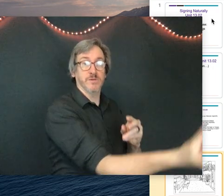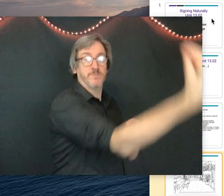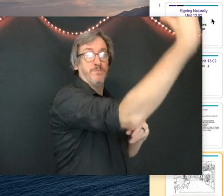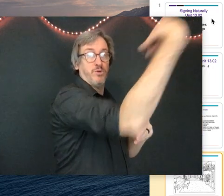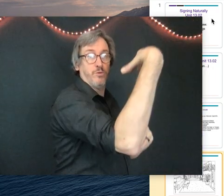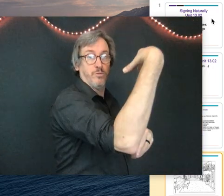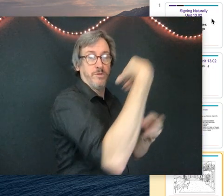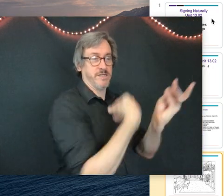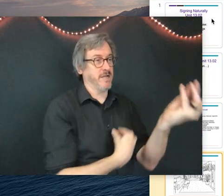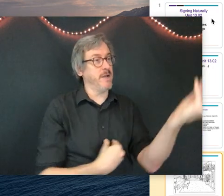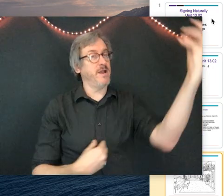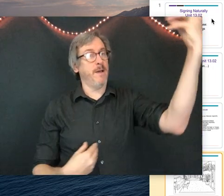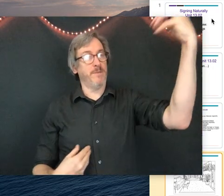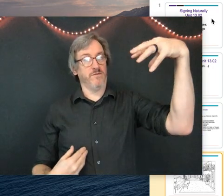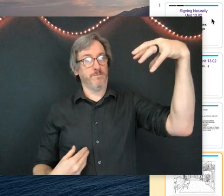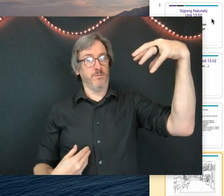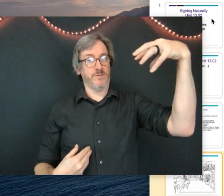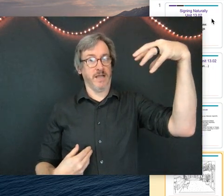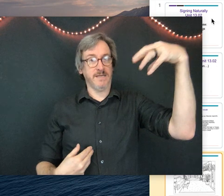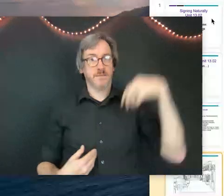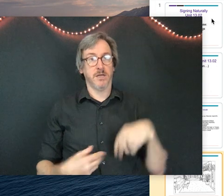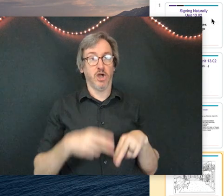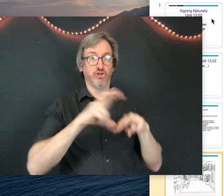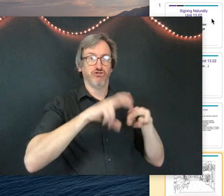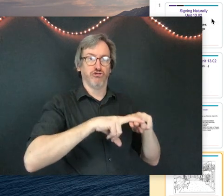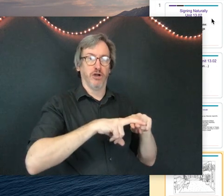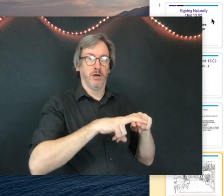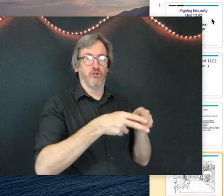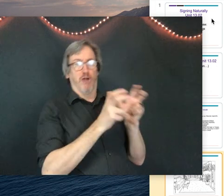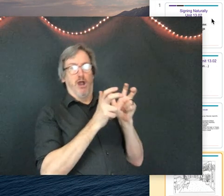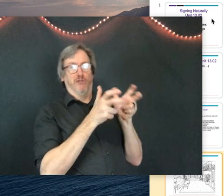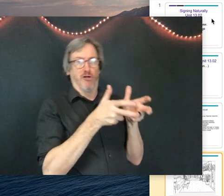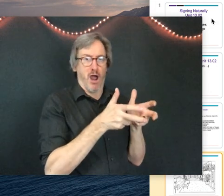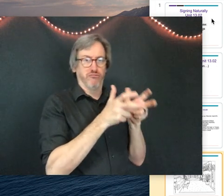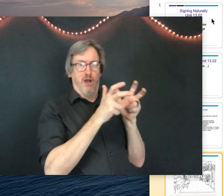right? So it's like coming up and over, boom, the light.